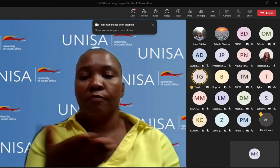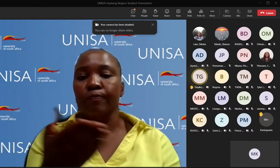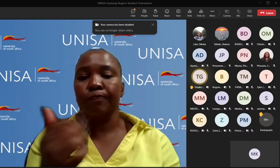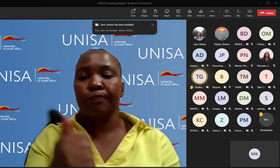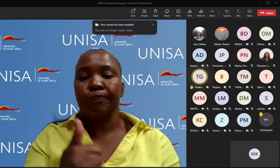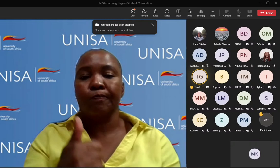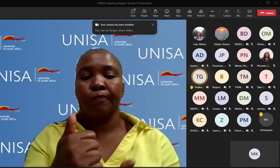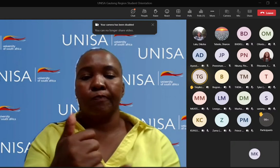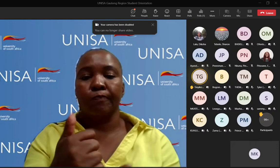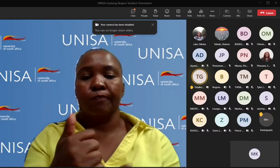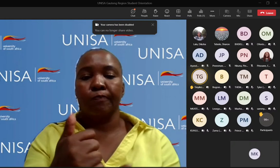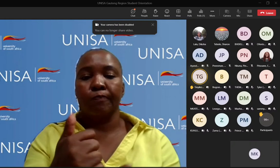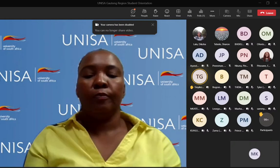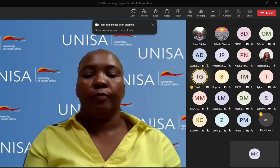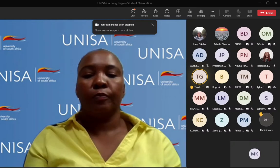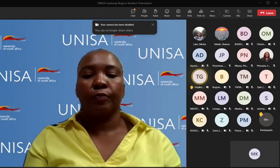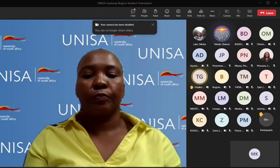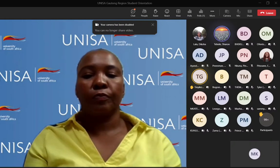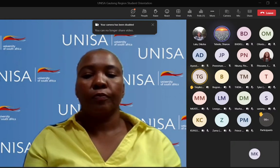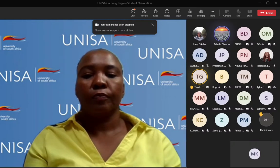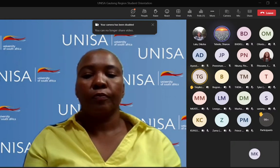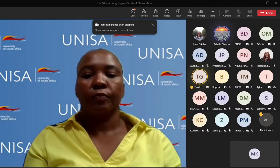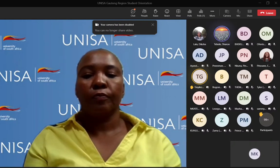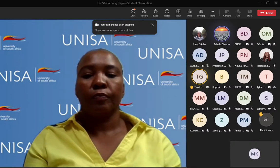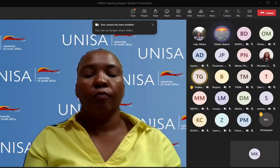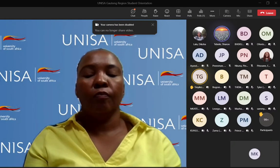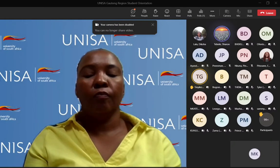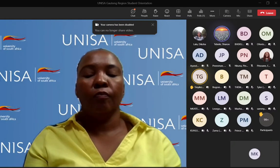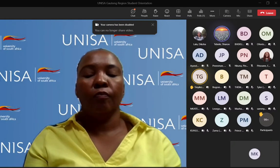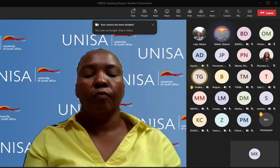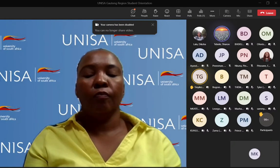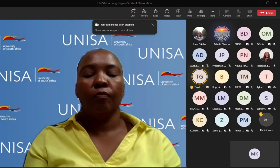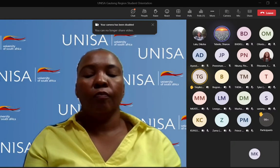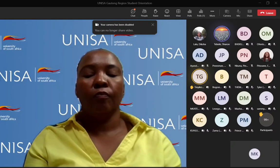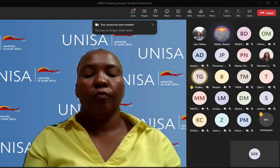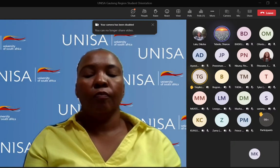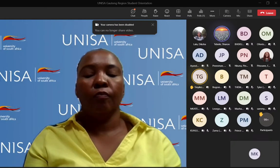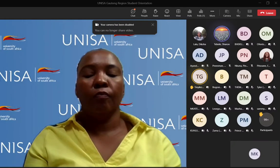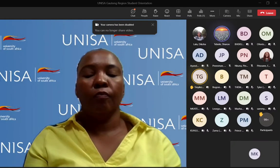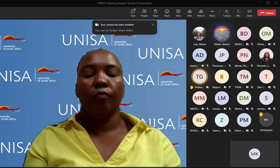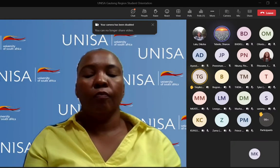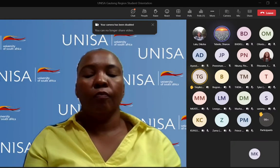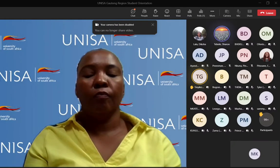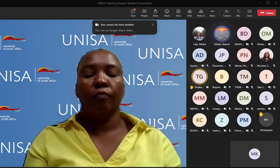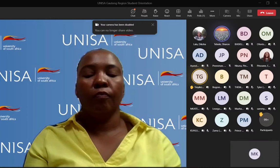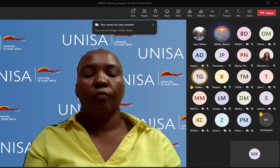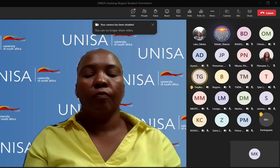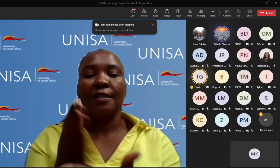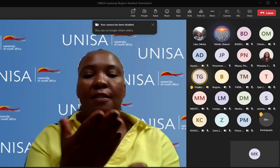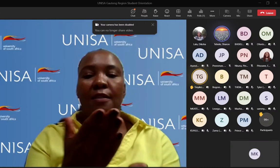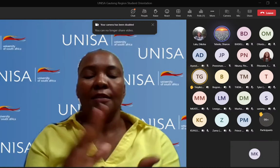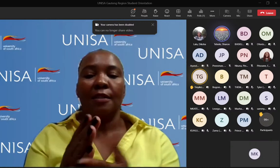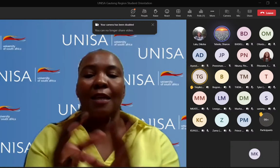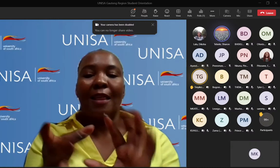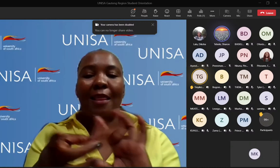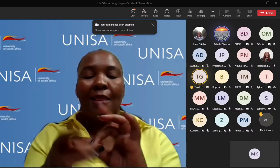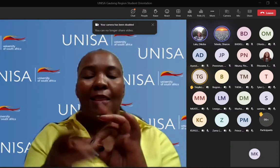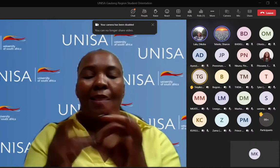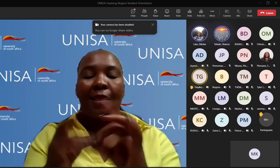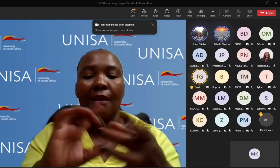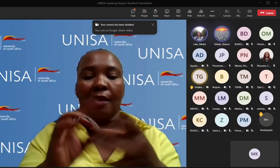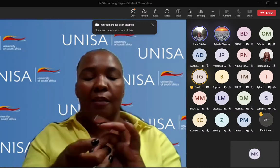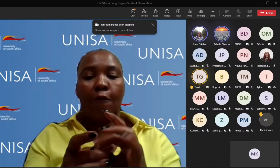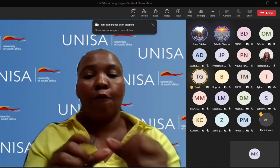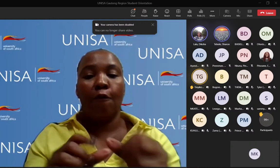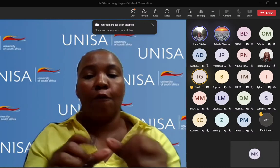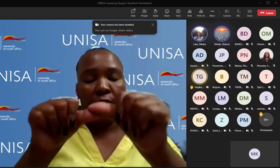okay um the one thing that will be easier it's that they share the link in the chat box then follow that link and then